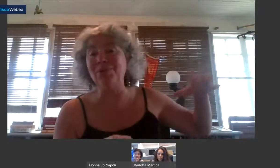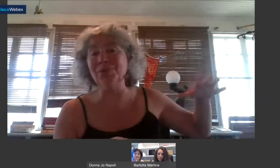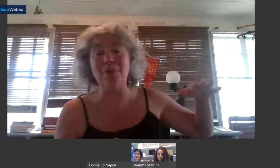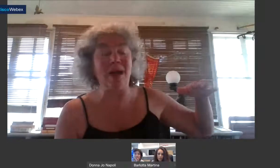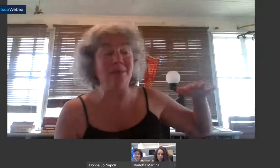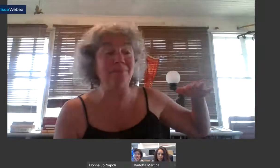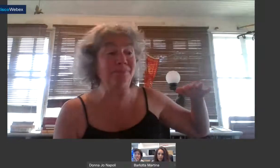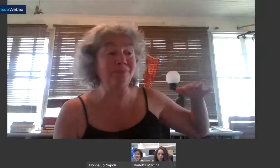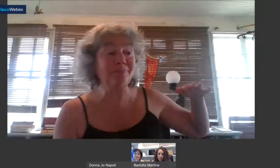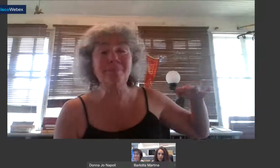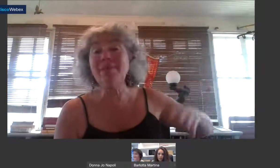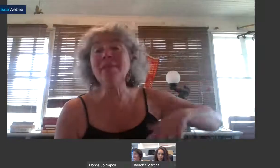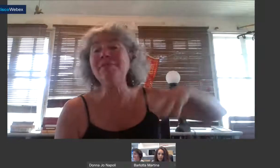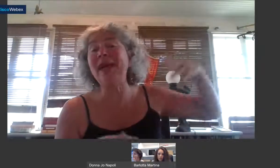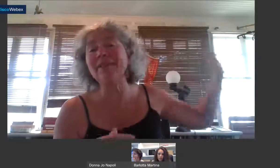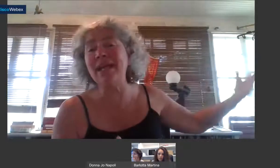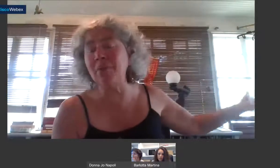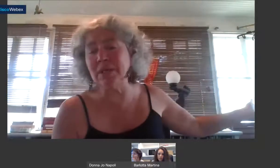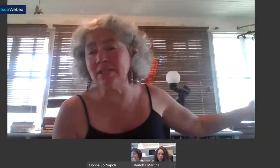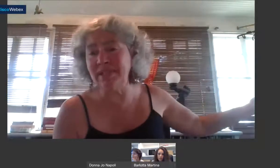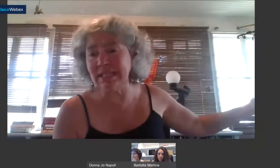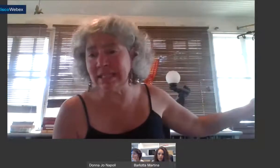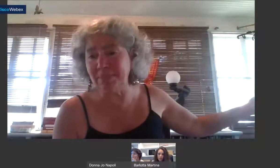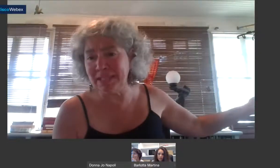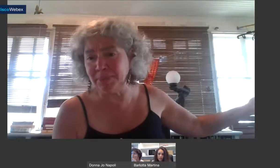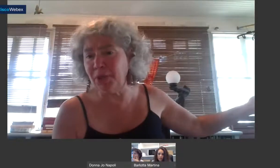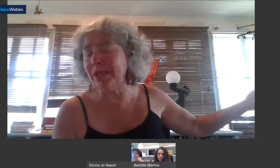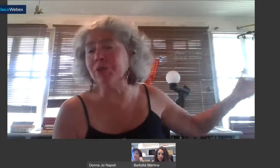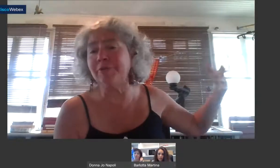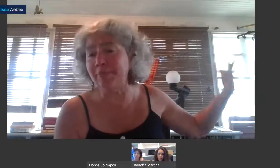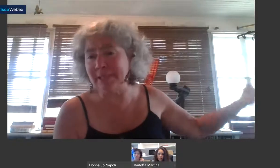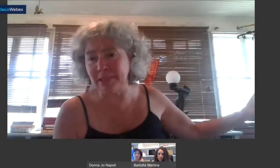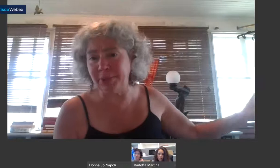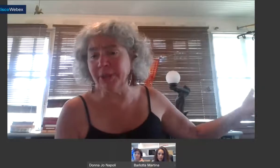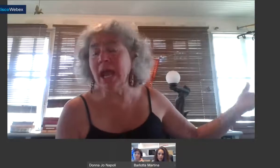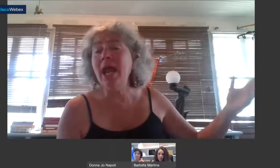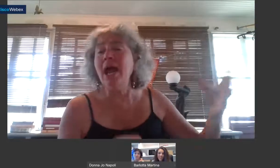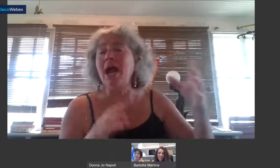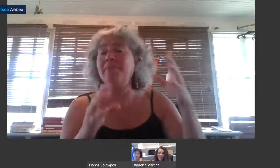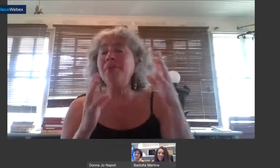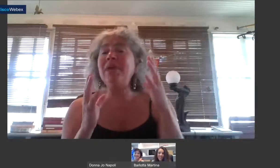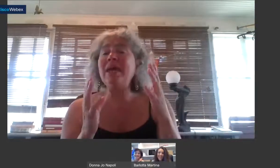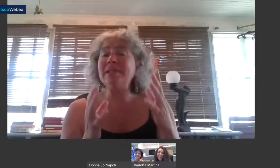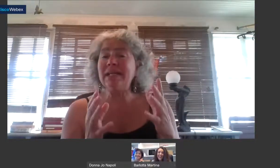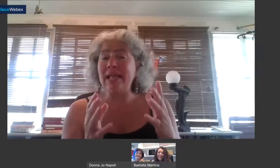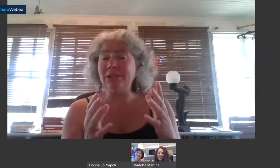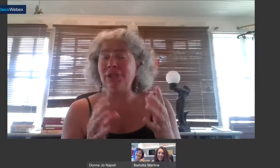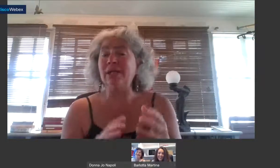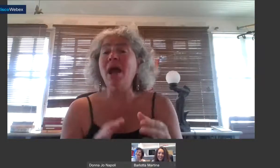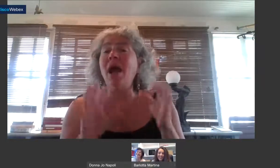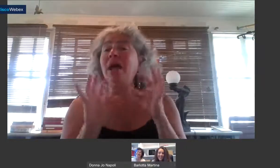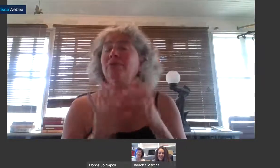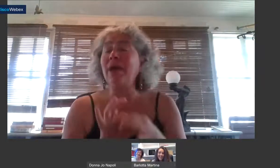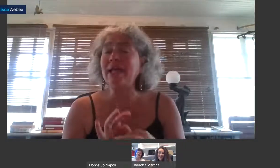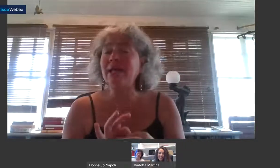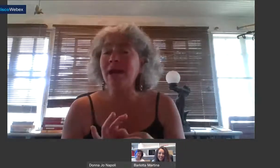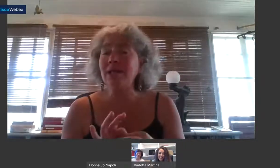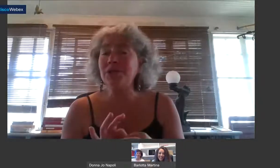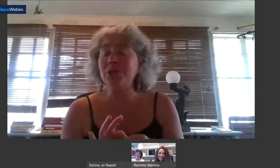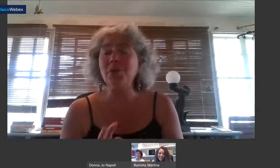through the fact that I once visited Pittsburgh and you're from Pittsburgh. We have a connection. I recognize you.